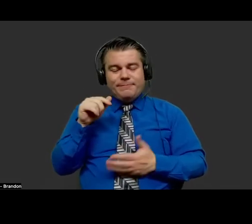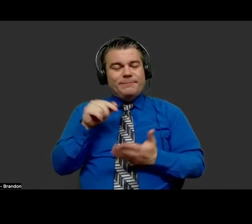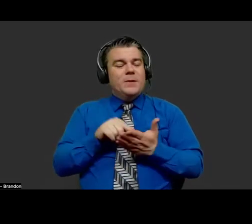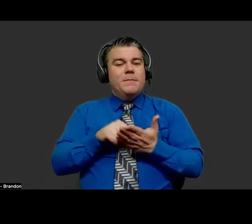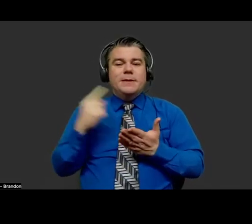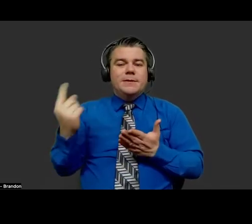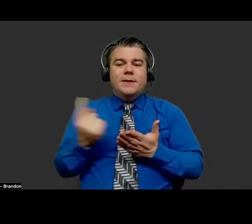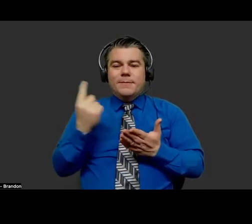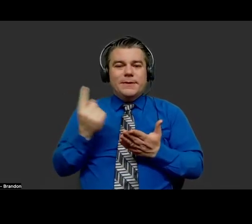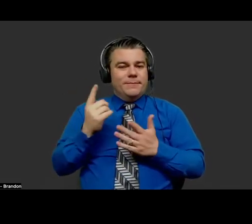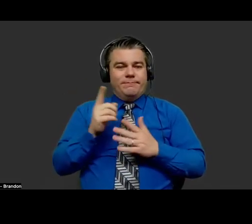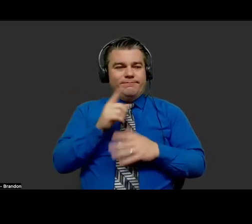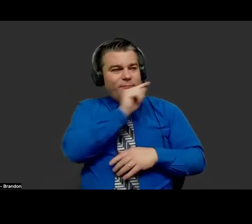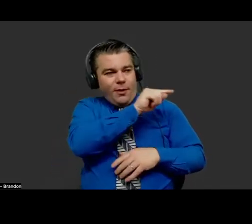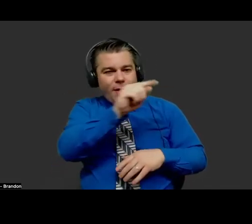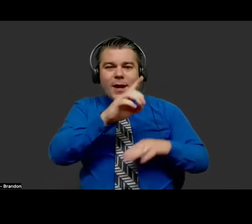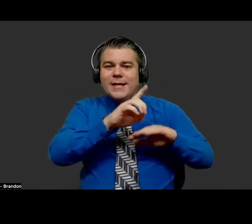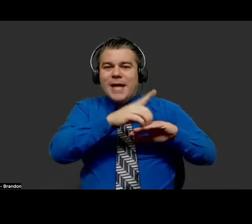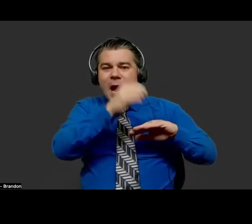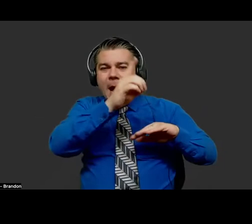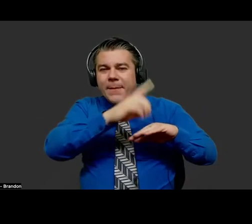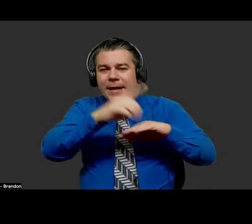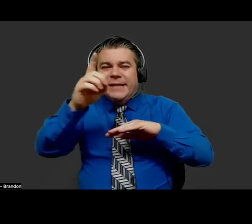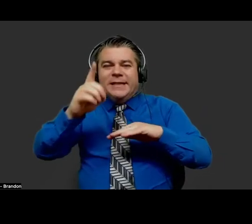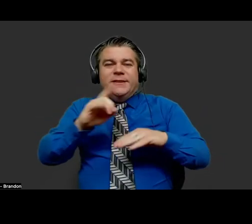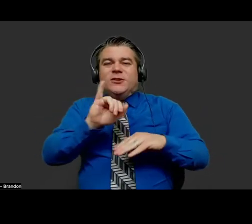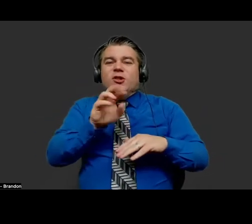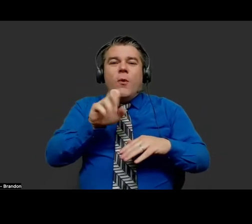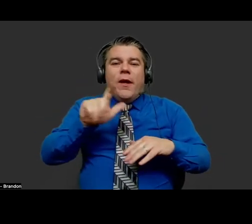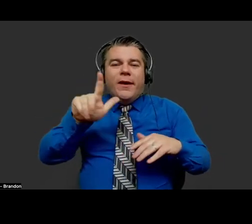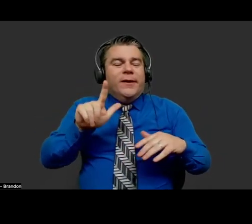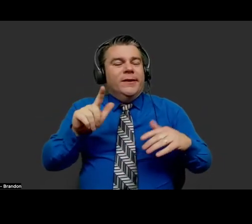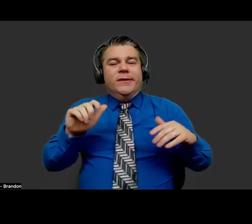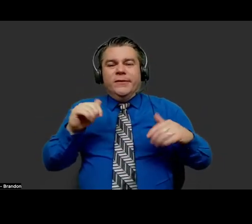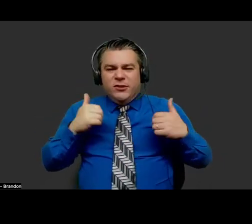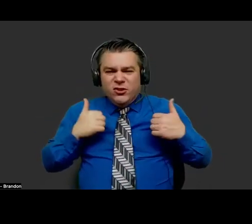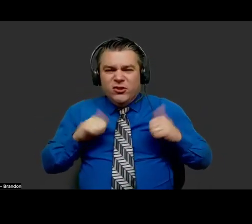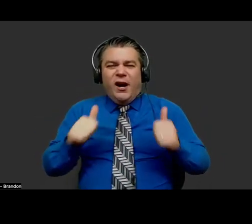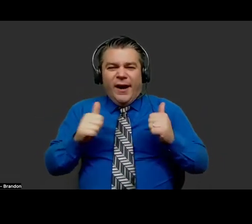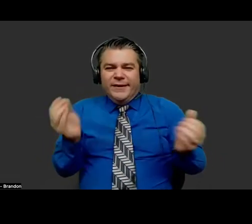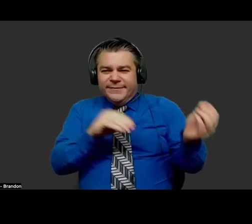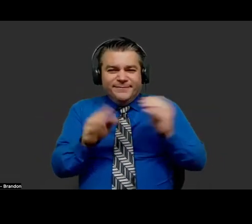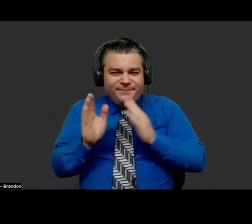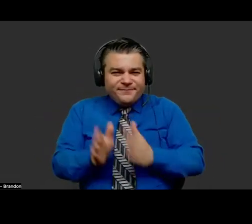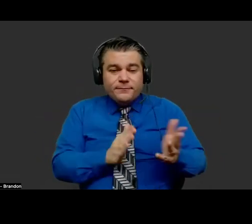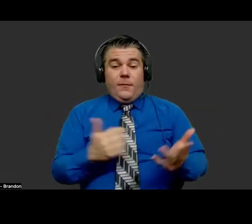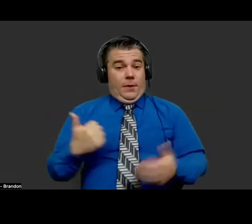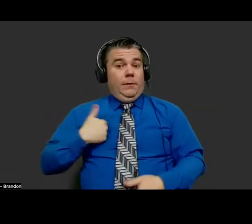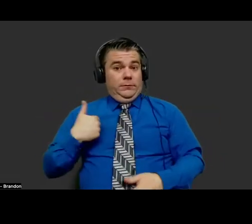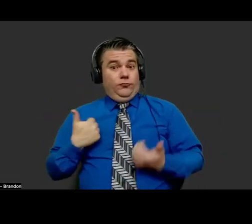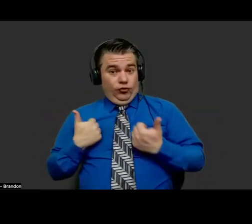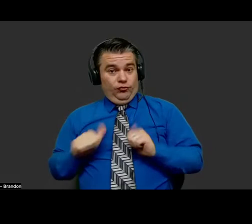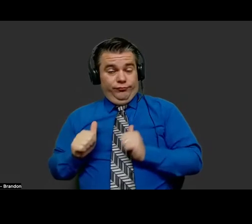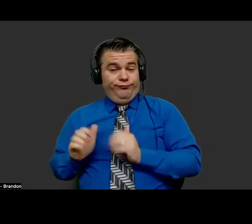that the diamonds and the jewels have been trying to put together. It's something I've been trying to put together